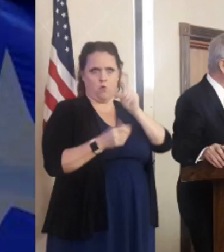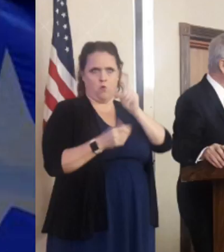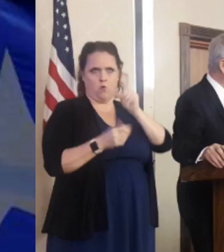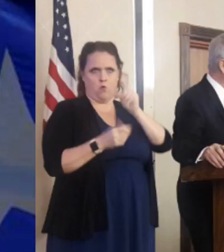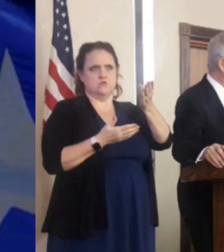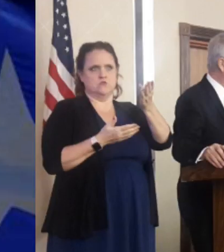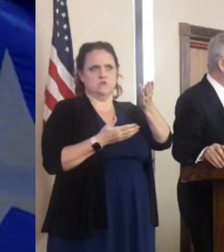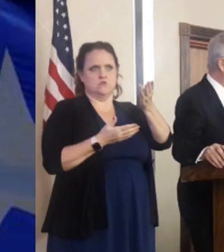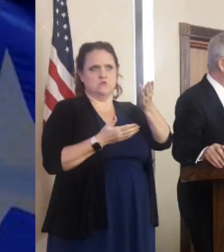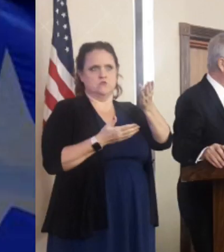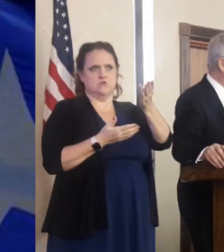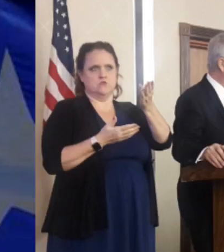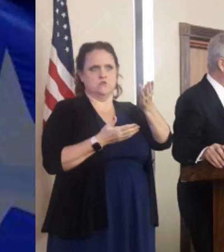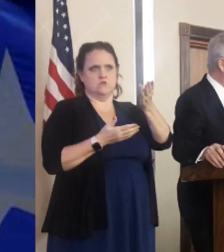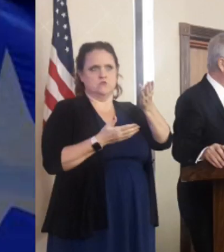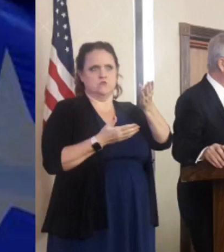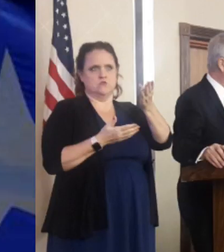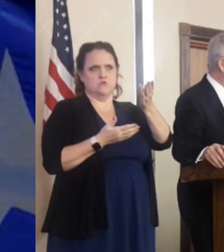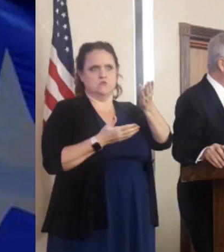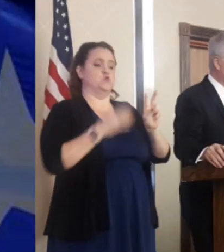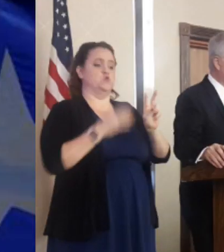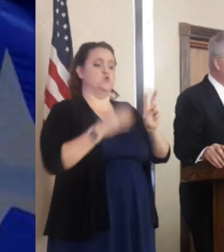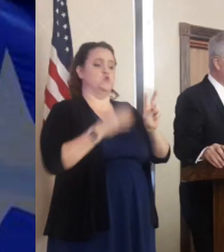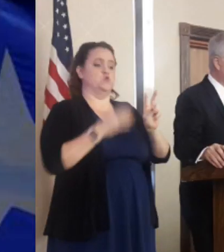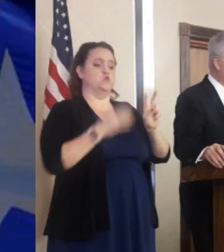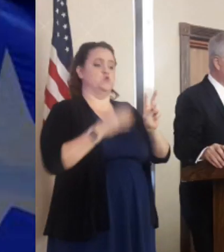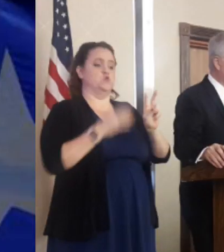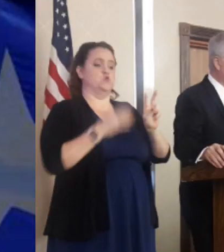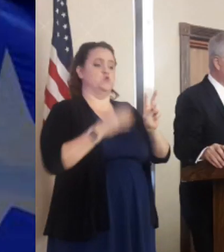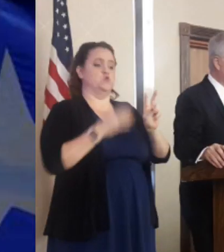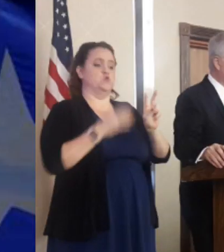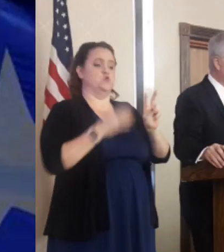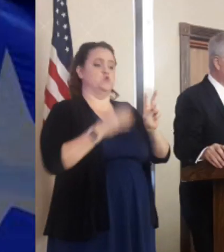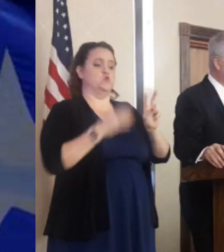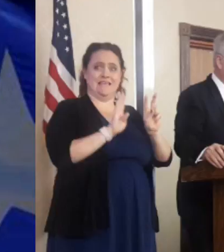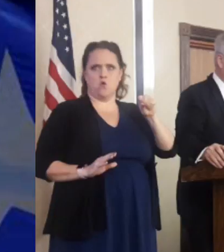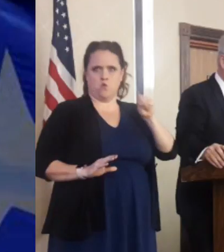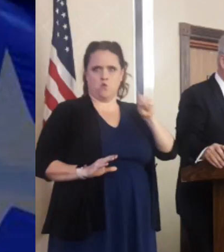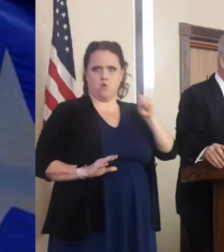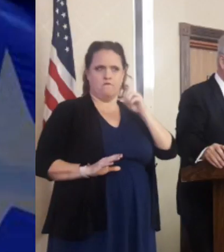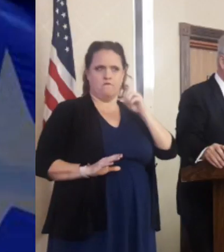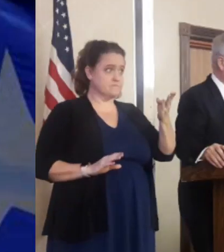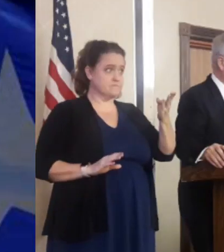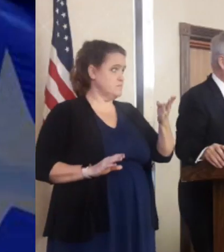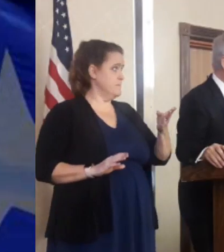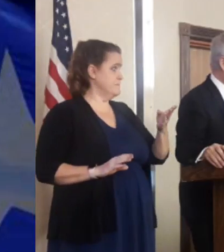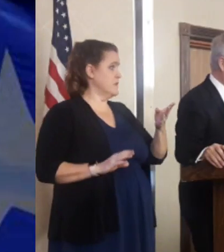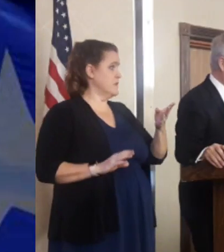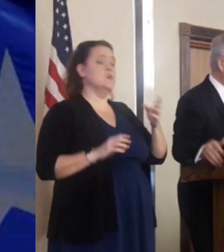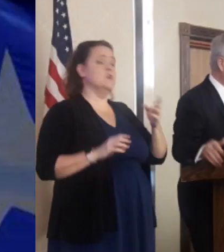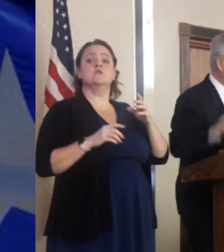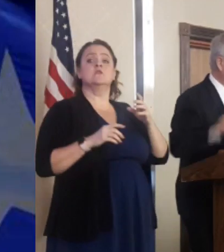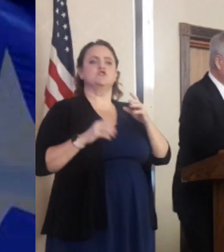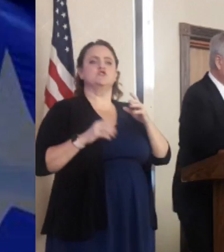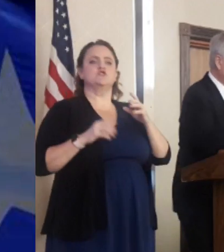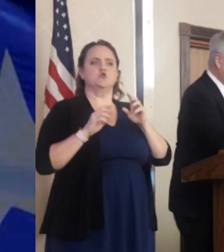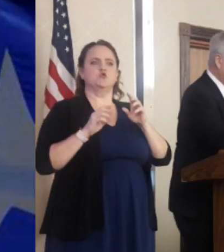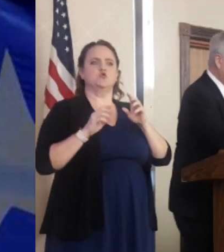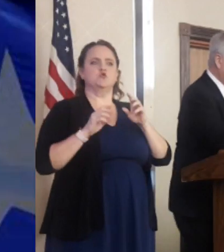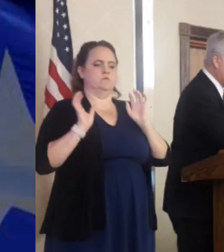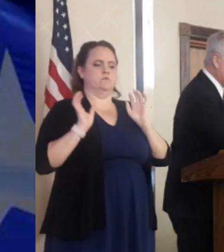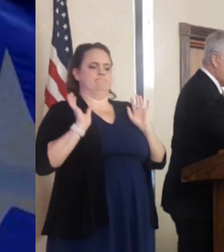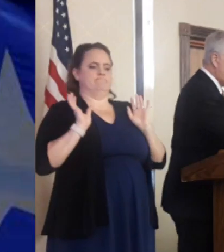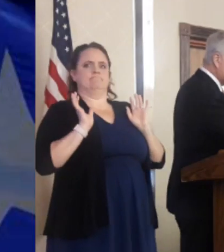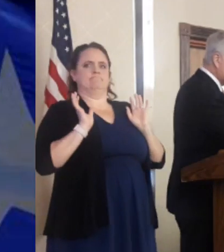2/B is a vote for no for the motion on the floor. To abstain, you keep yourself